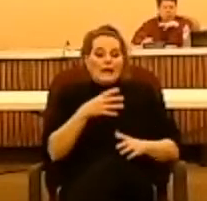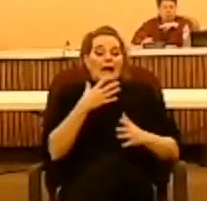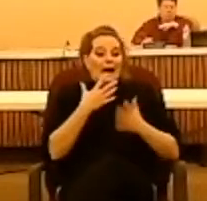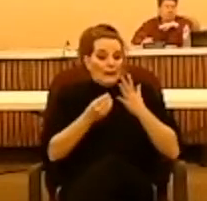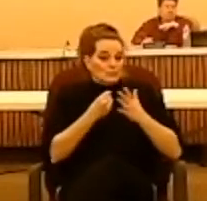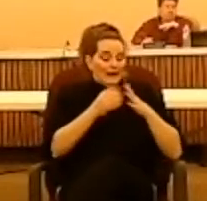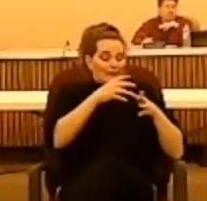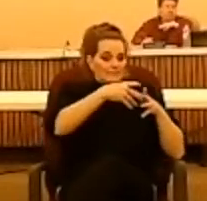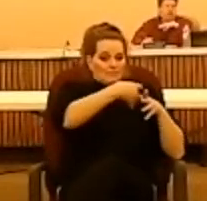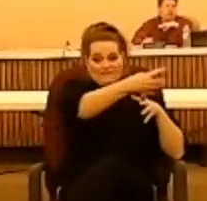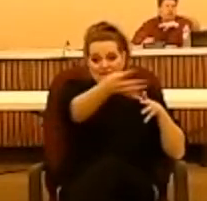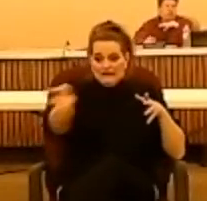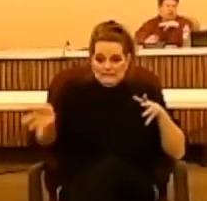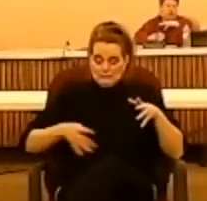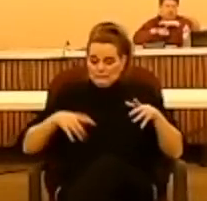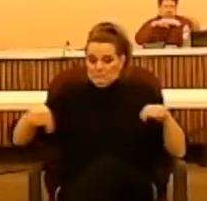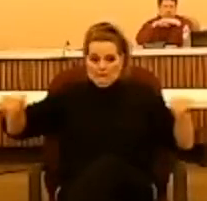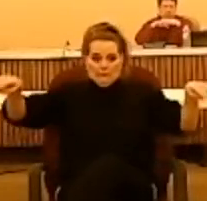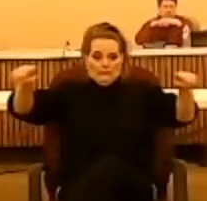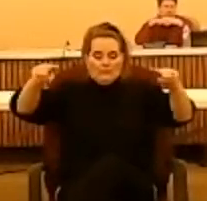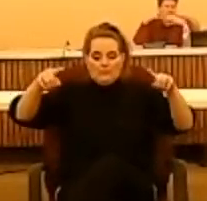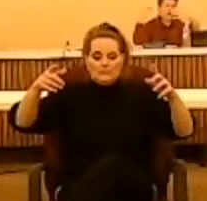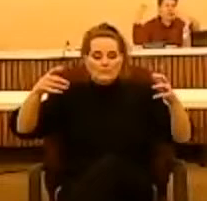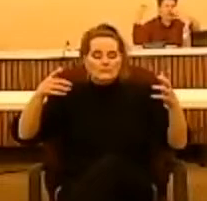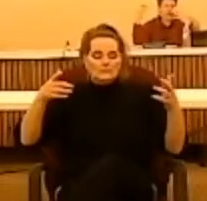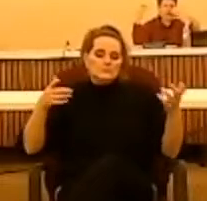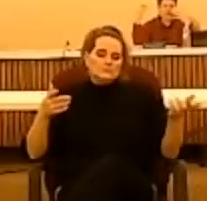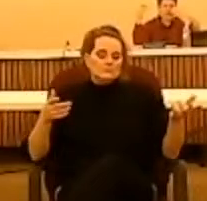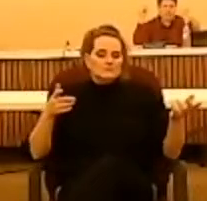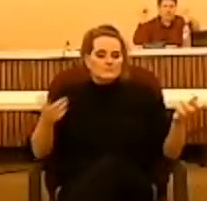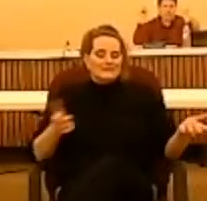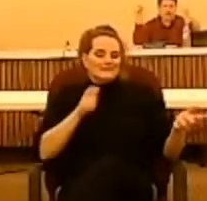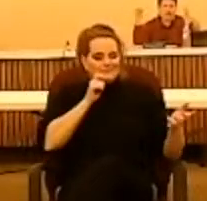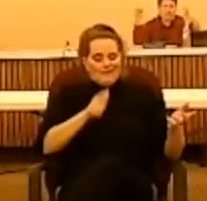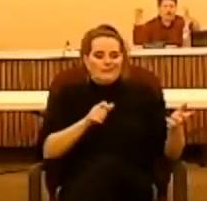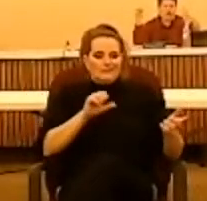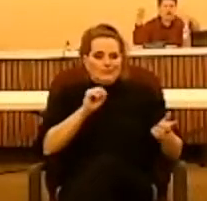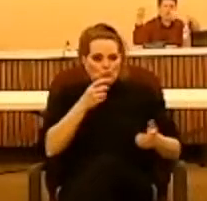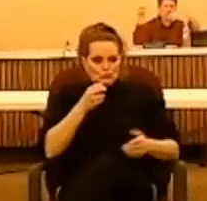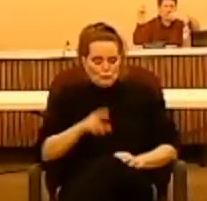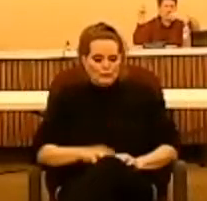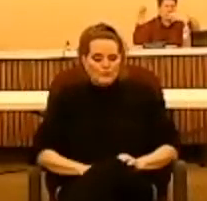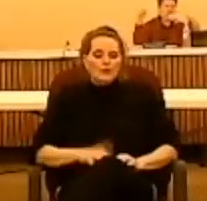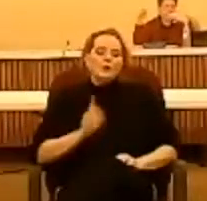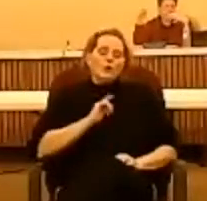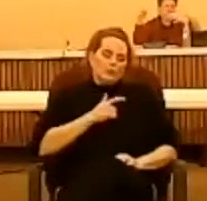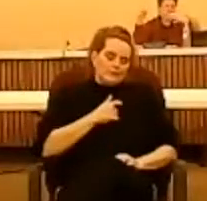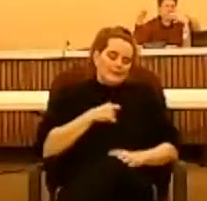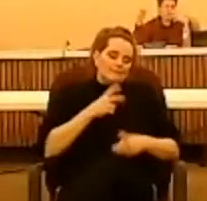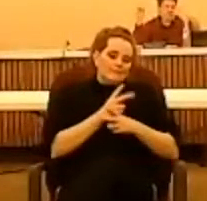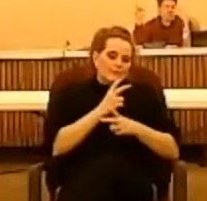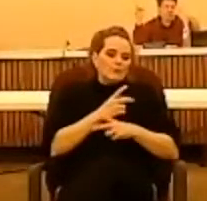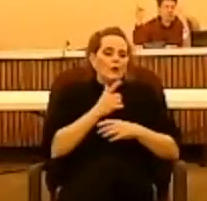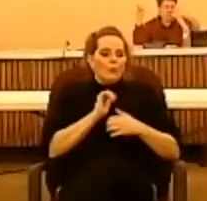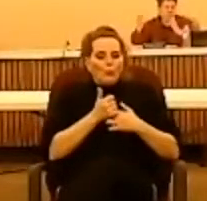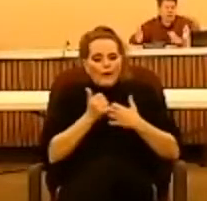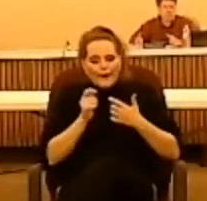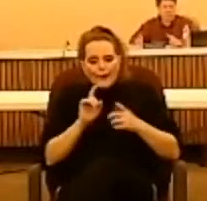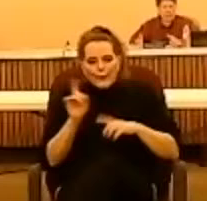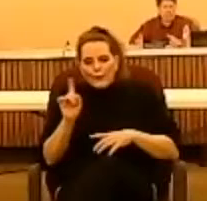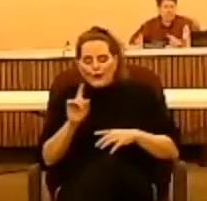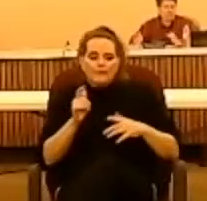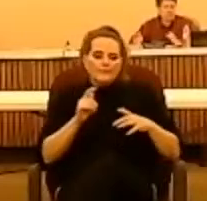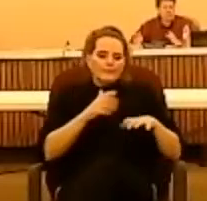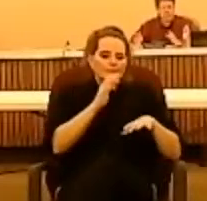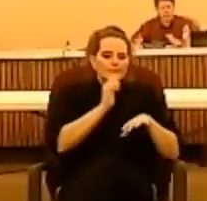what they're gonna, have to go do is go site where this is gonna be, figure out where everything's gonna be, and then when it's all done, essentially, they will parcel